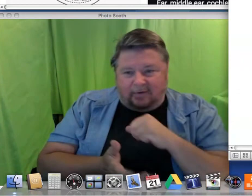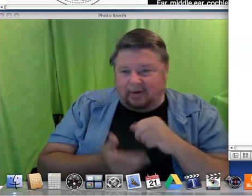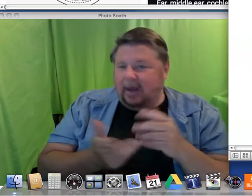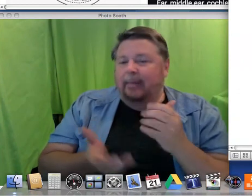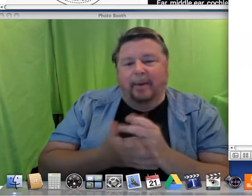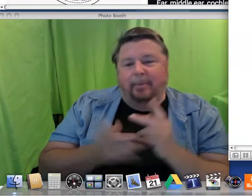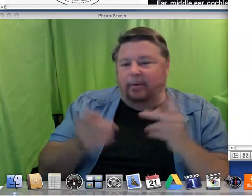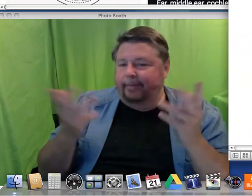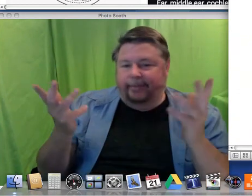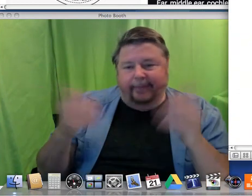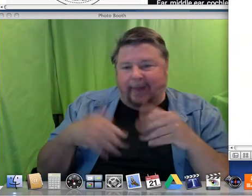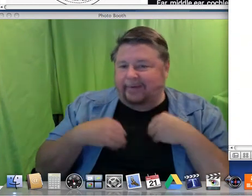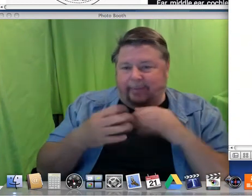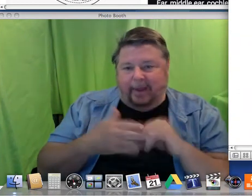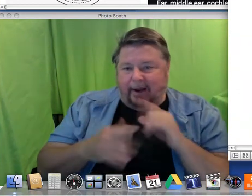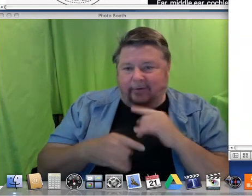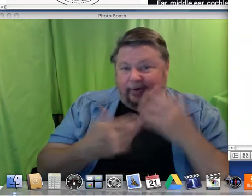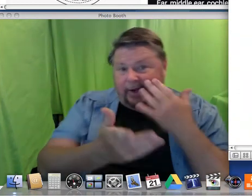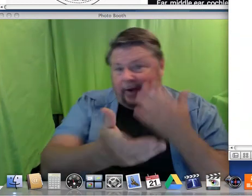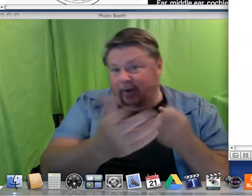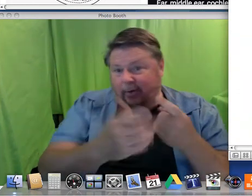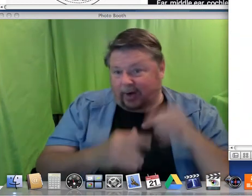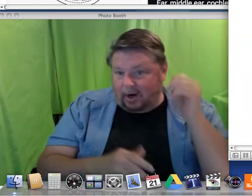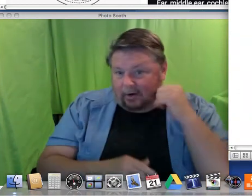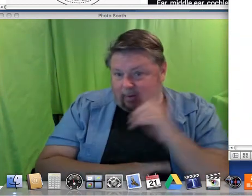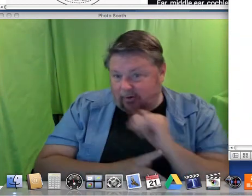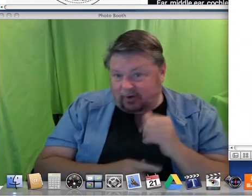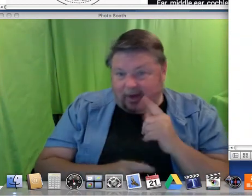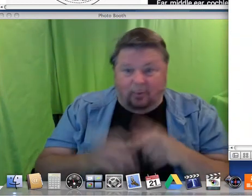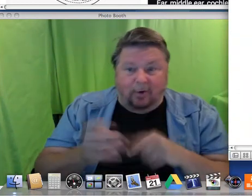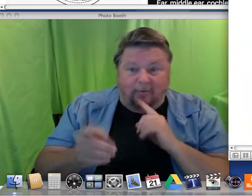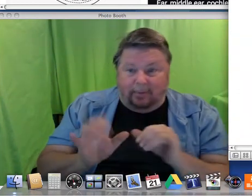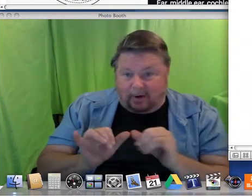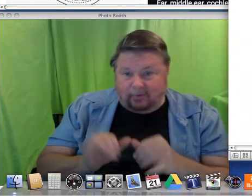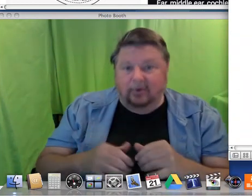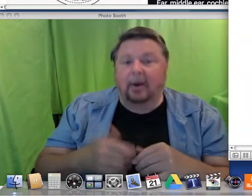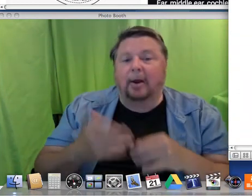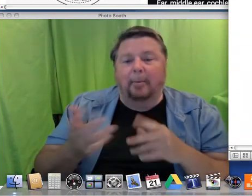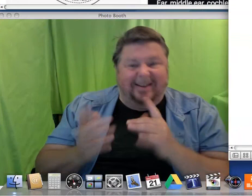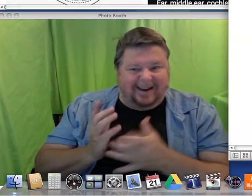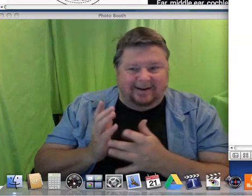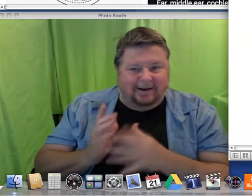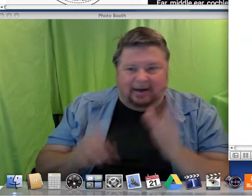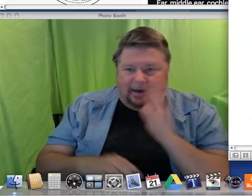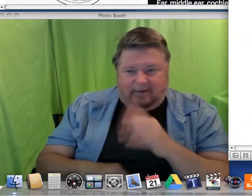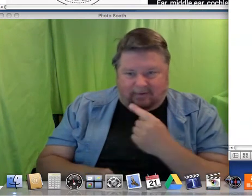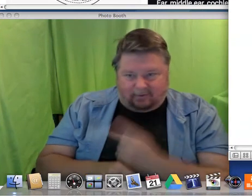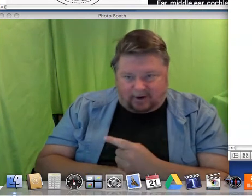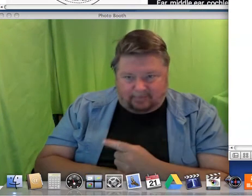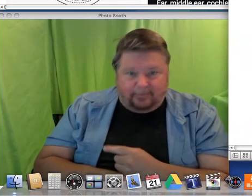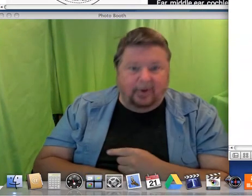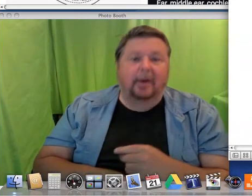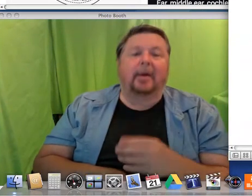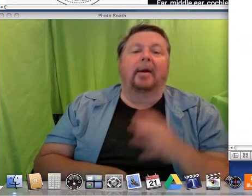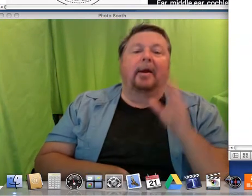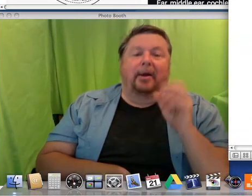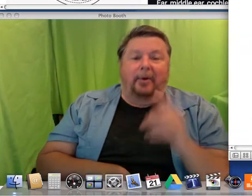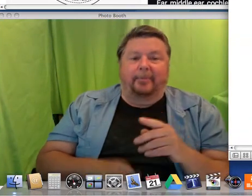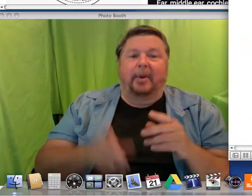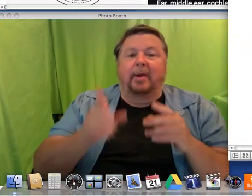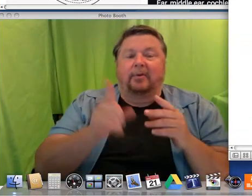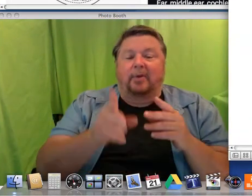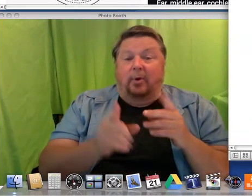guess. People accept that answer because they don't know what an audiogram looks like, what it really measures, but technically it's never right.